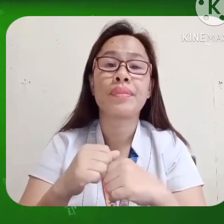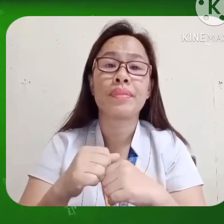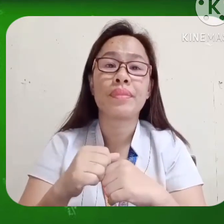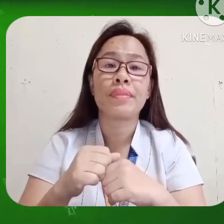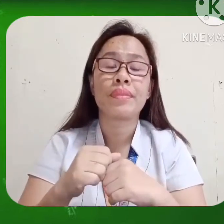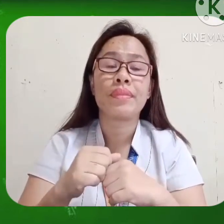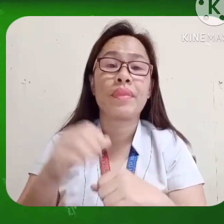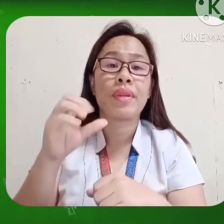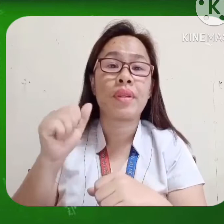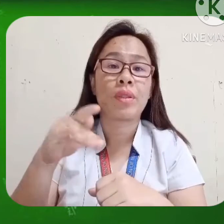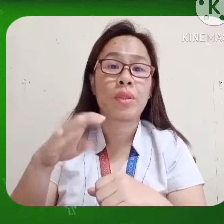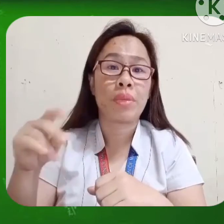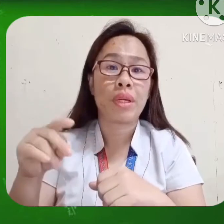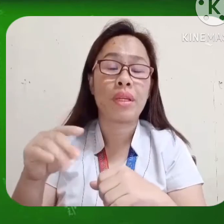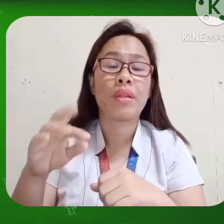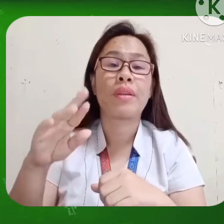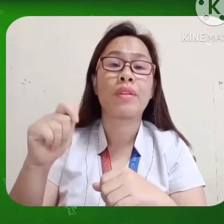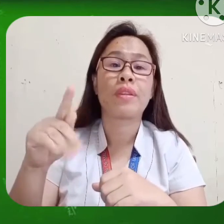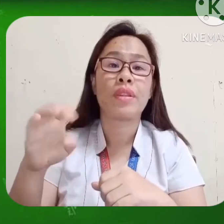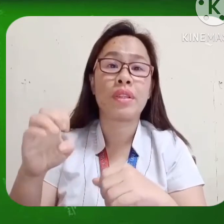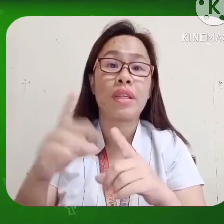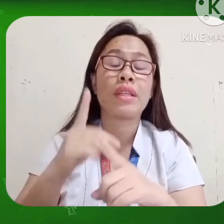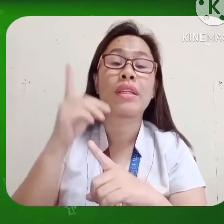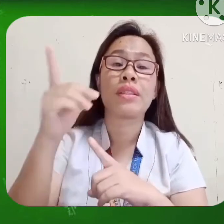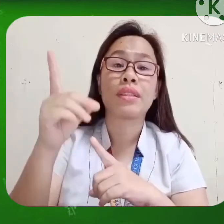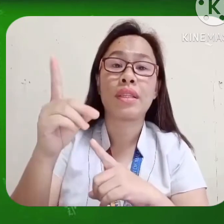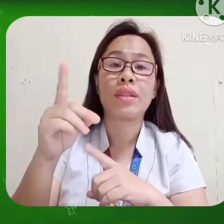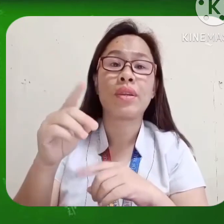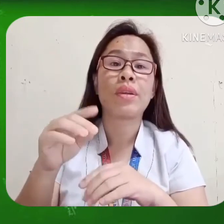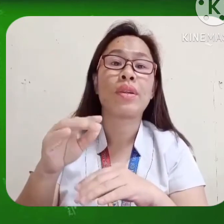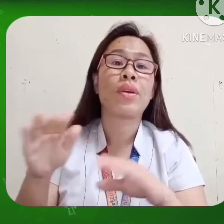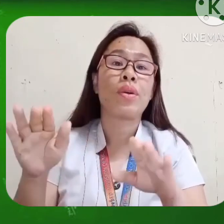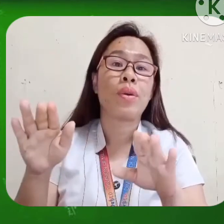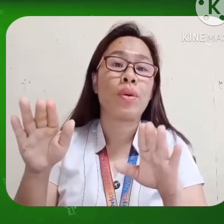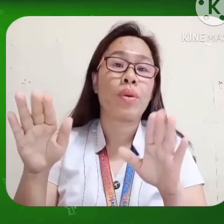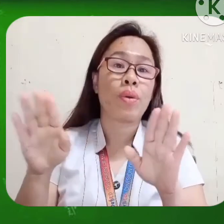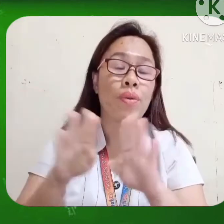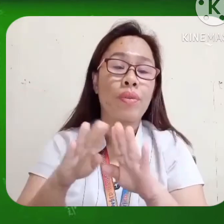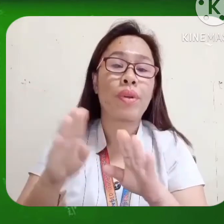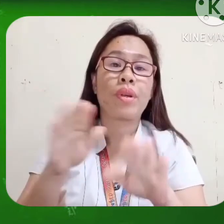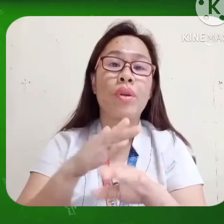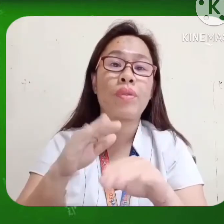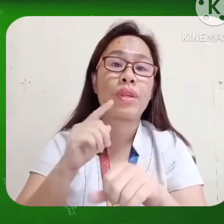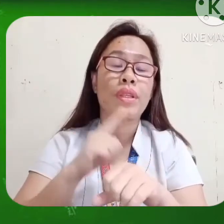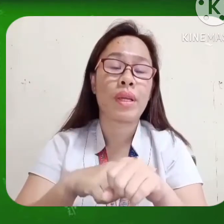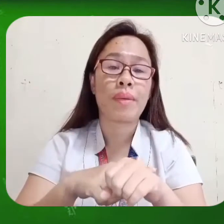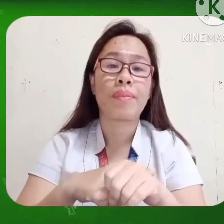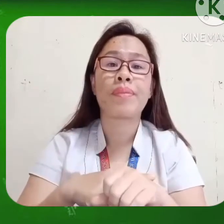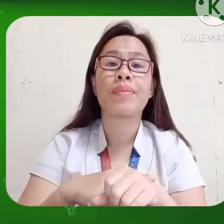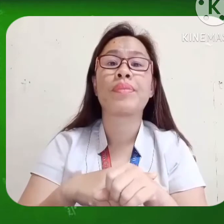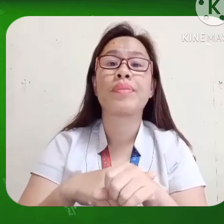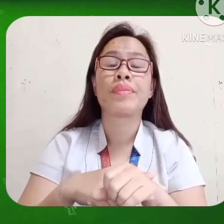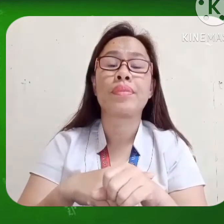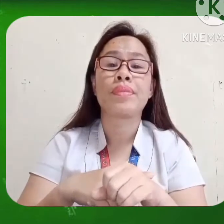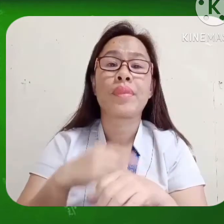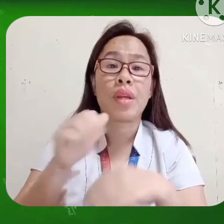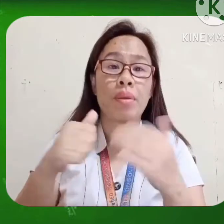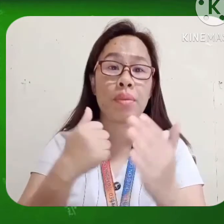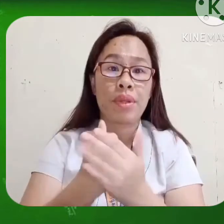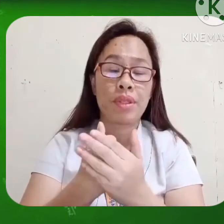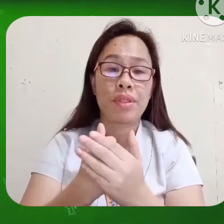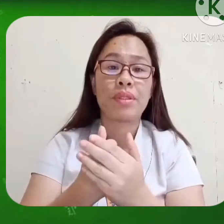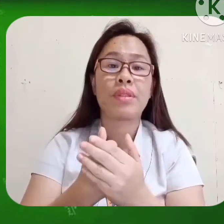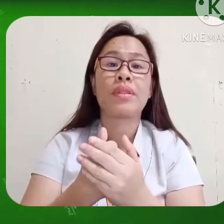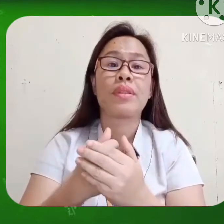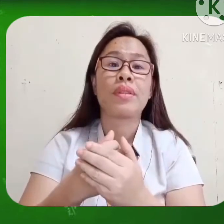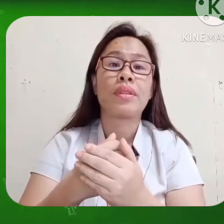are some key terms. Speed is the rate at which distance is covered over time. And average speed is